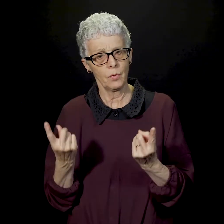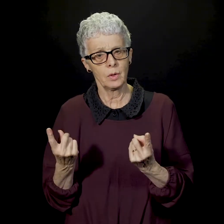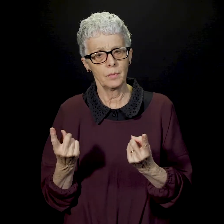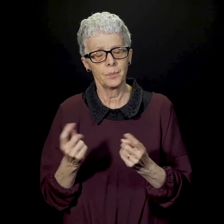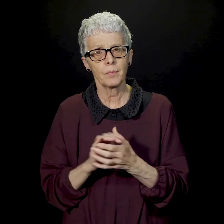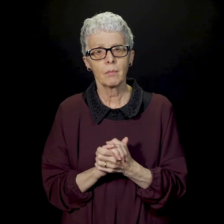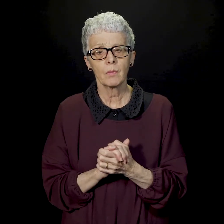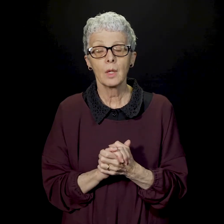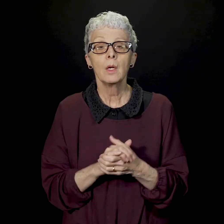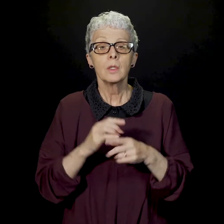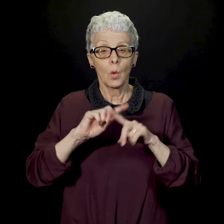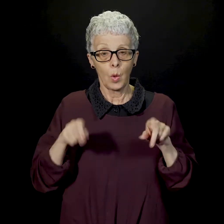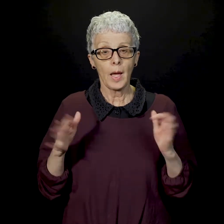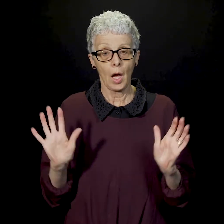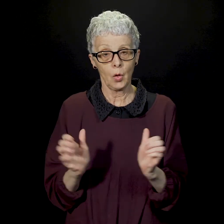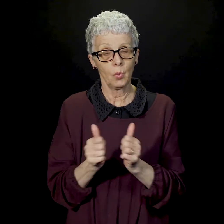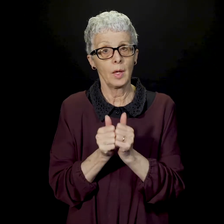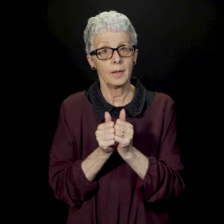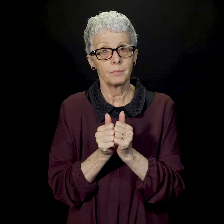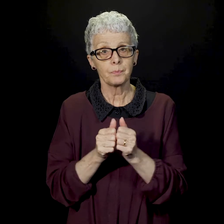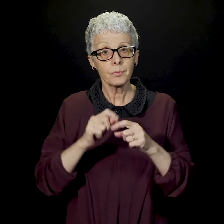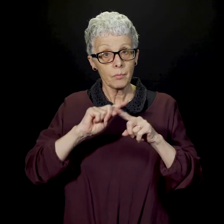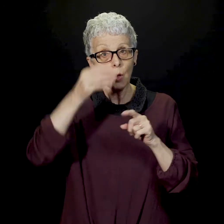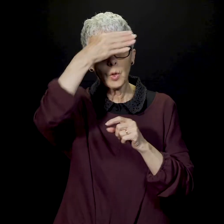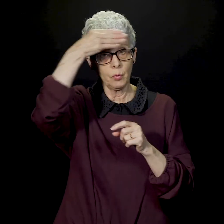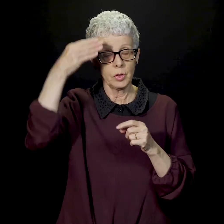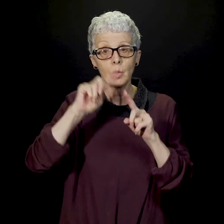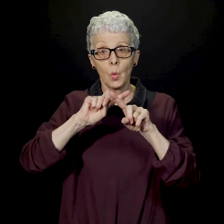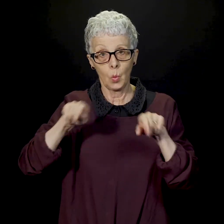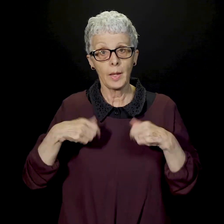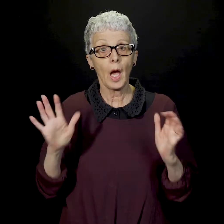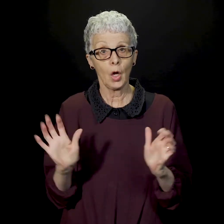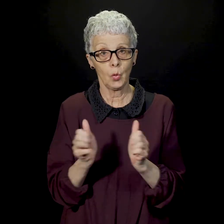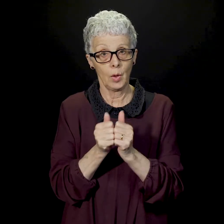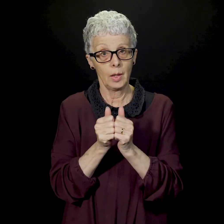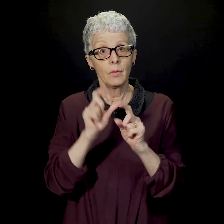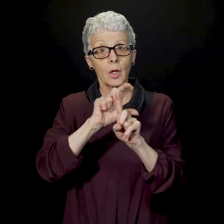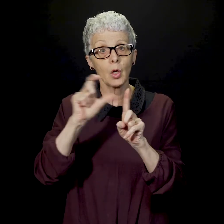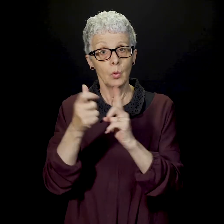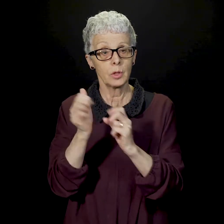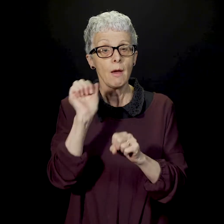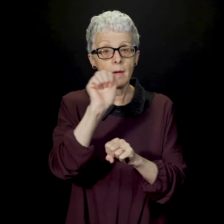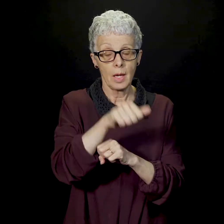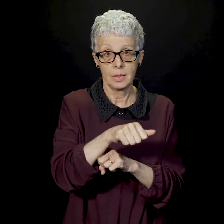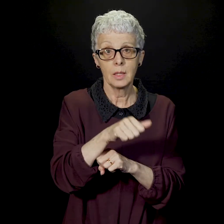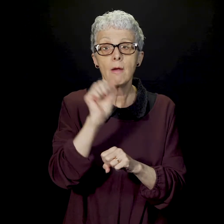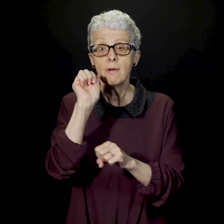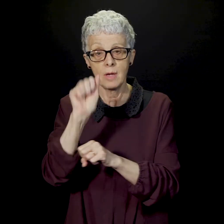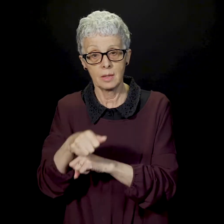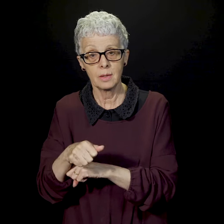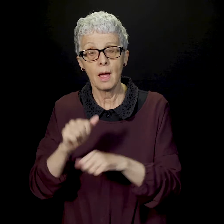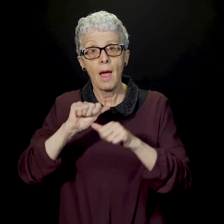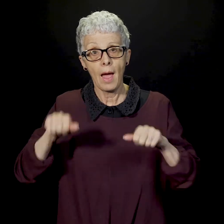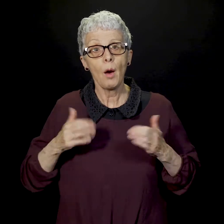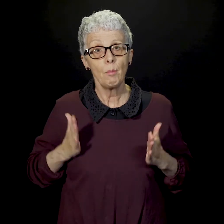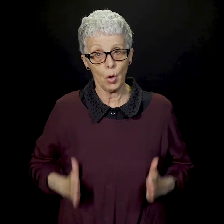things that we would agree on. Because as Christians, we would agree with culture that says yes, a big yes, to the fact that our